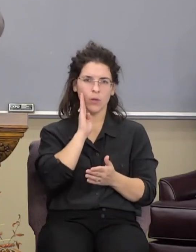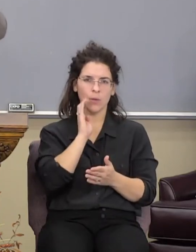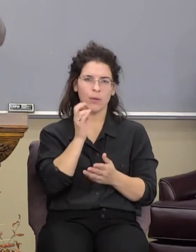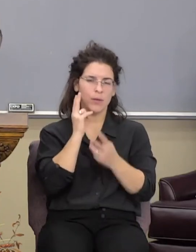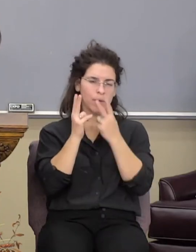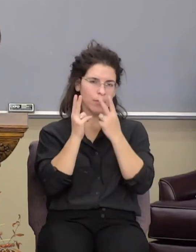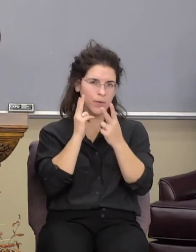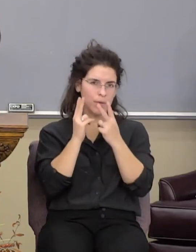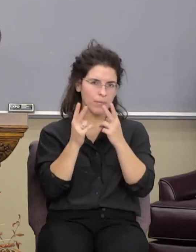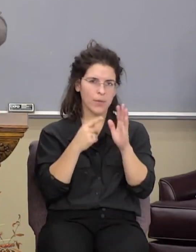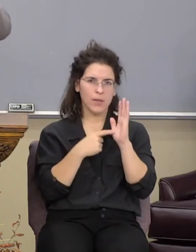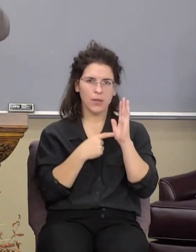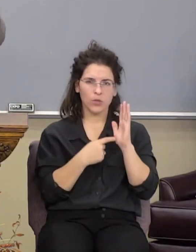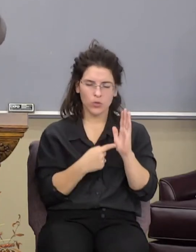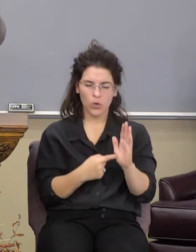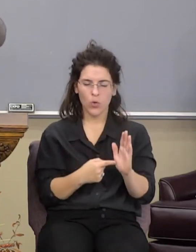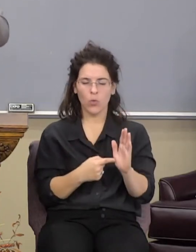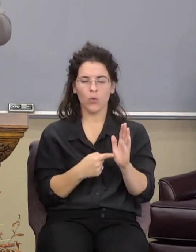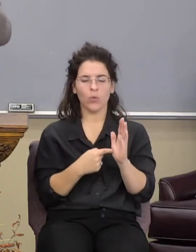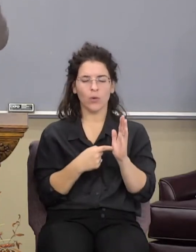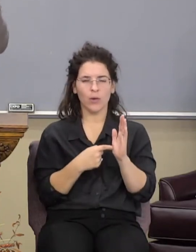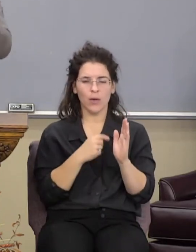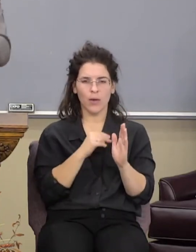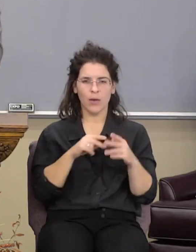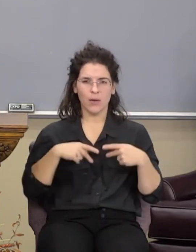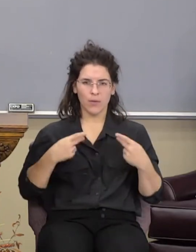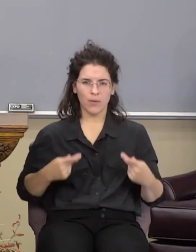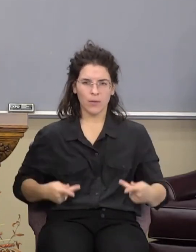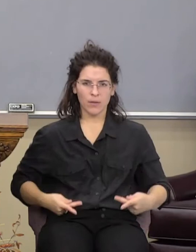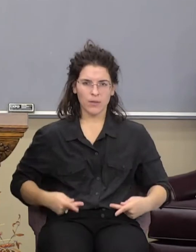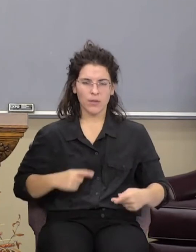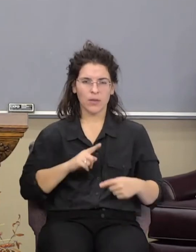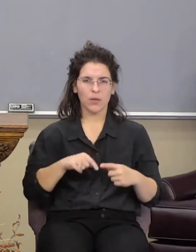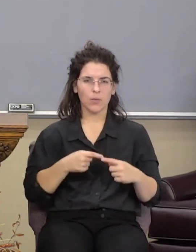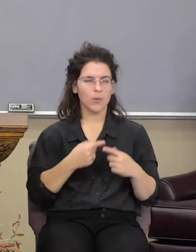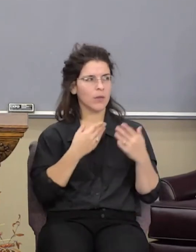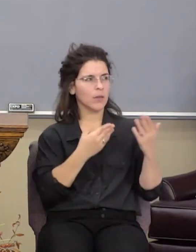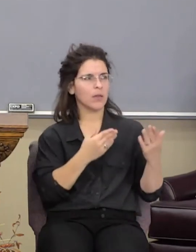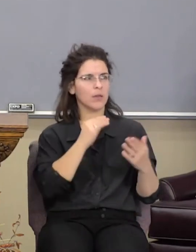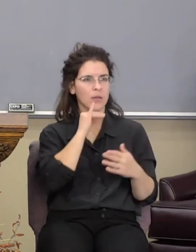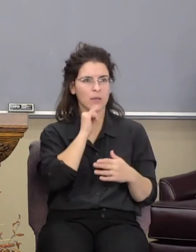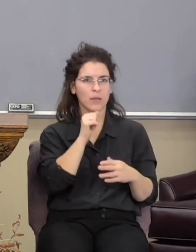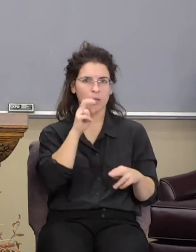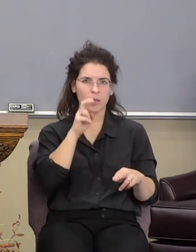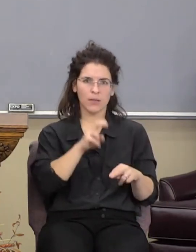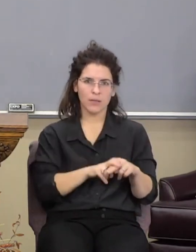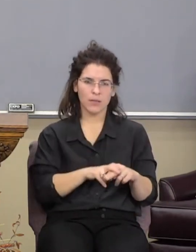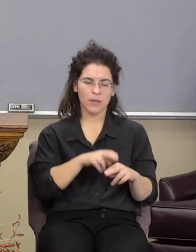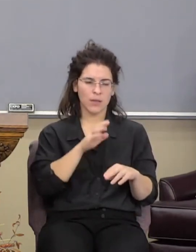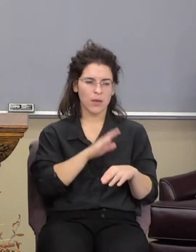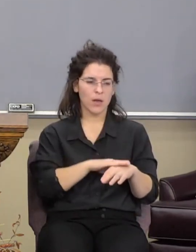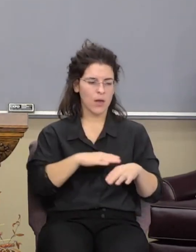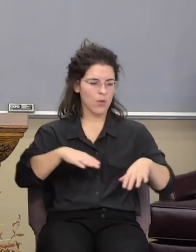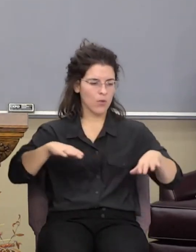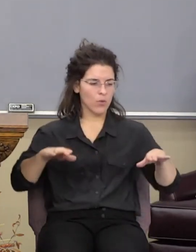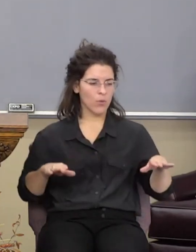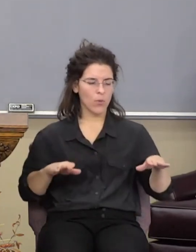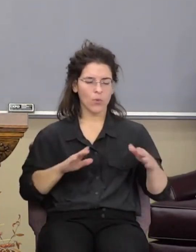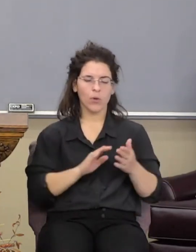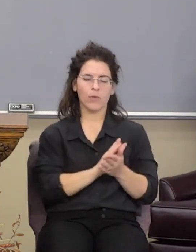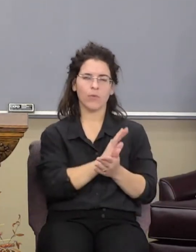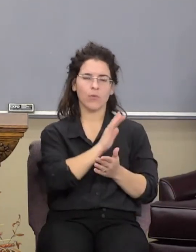visibly manifested materially and physically when he is sitting on the throne of